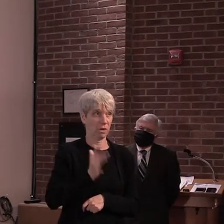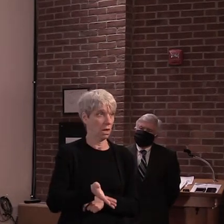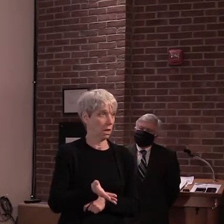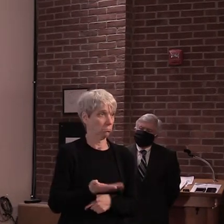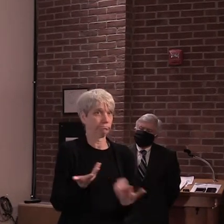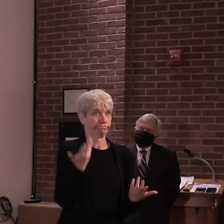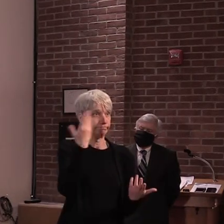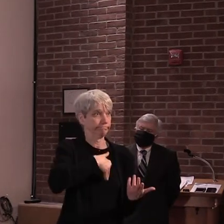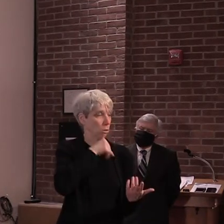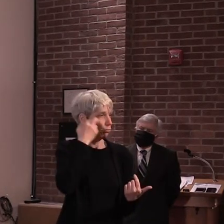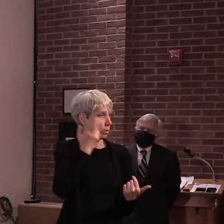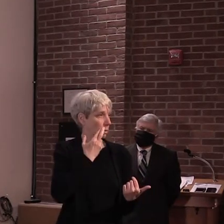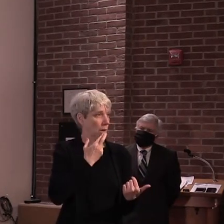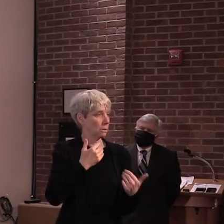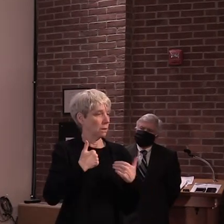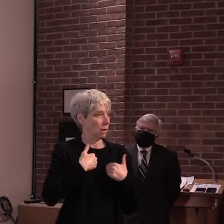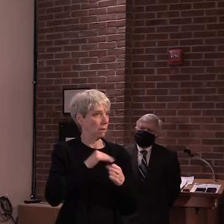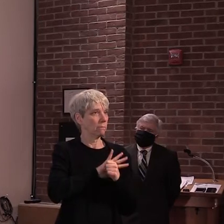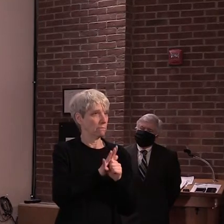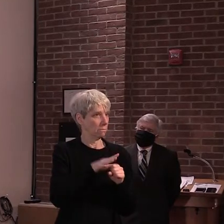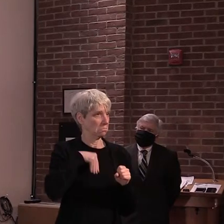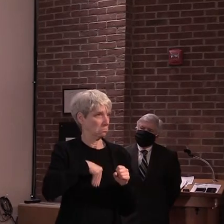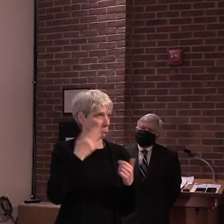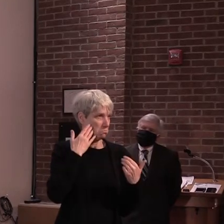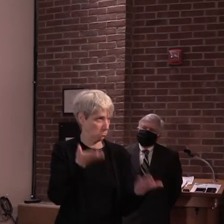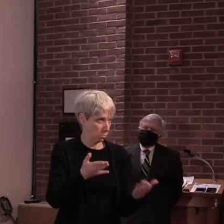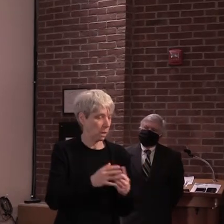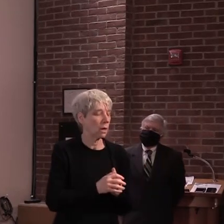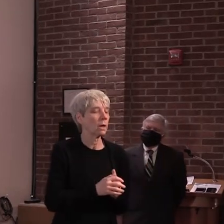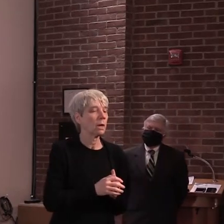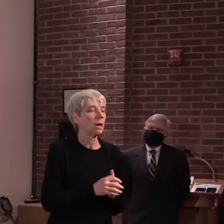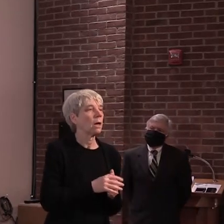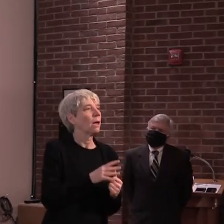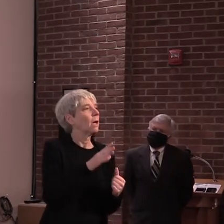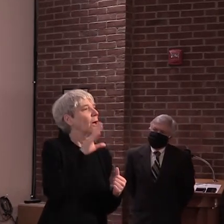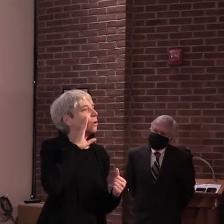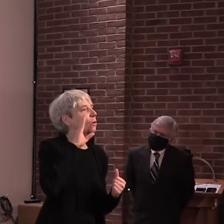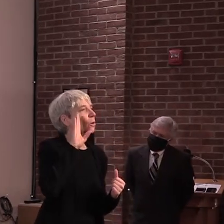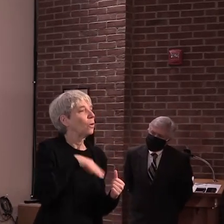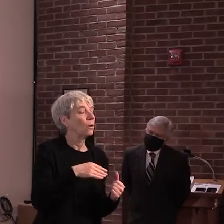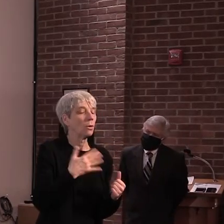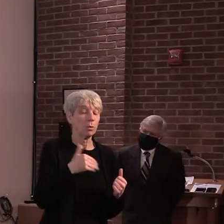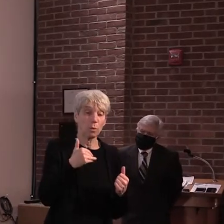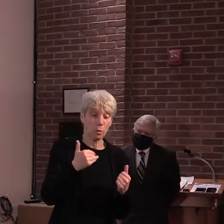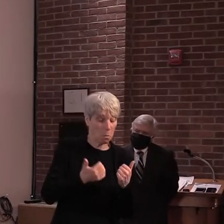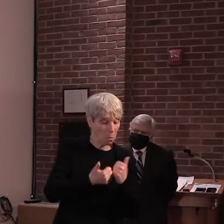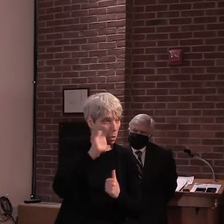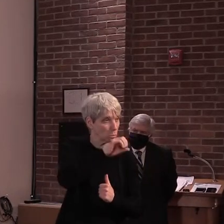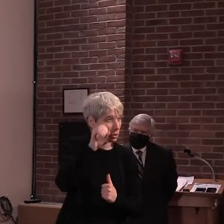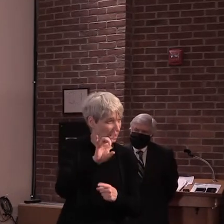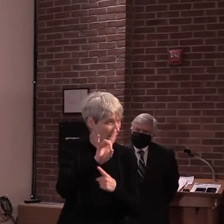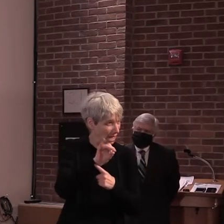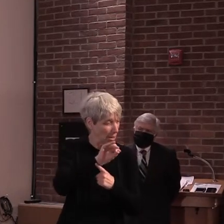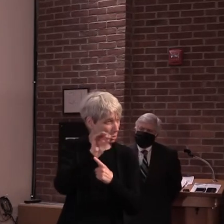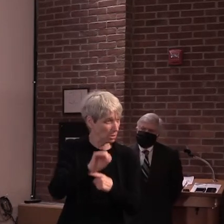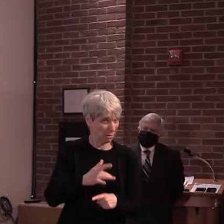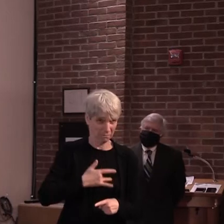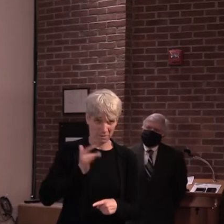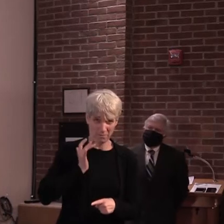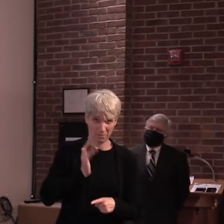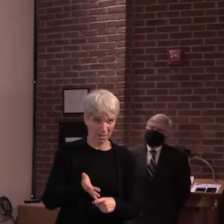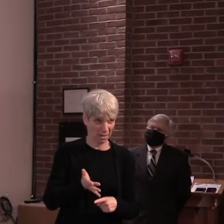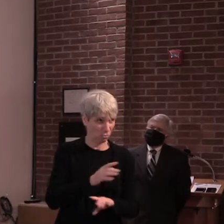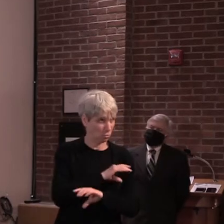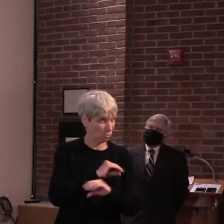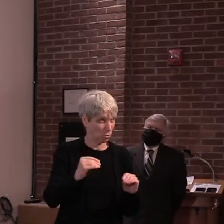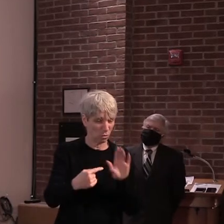We've said before, and I'll say again, that with a large number that are asymptomatic, this may be a